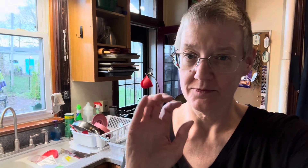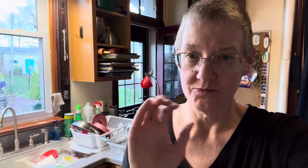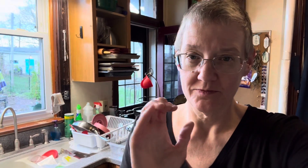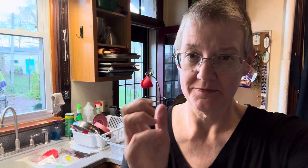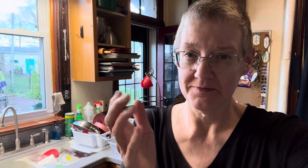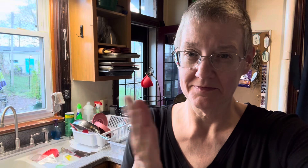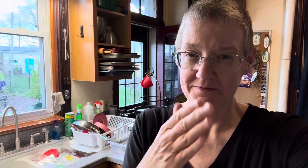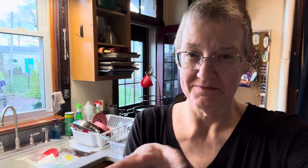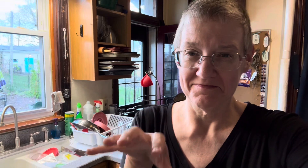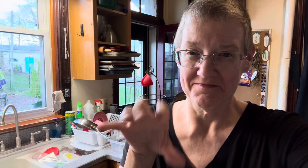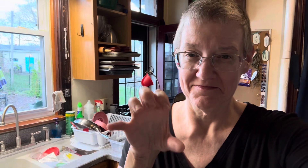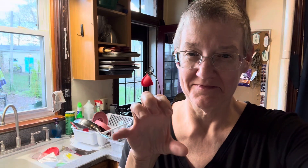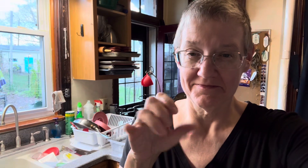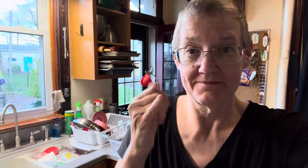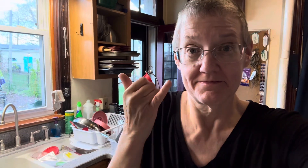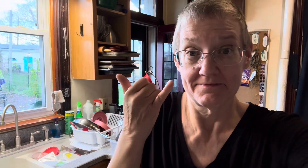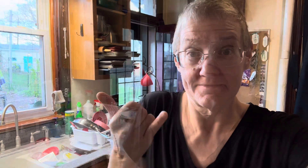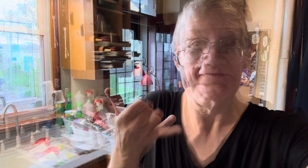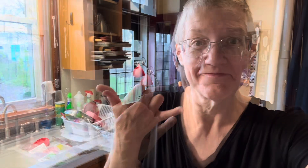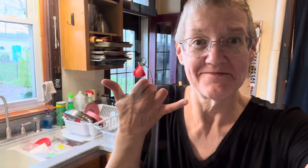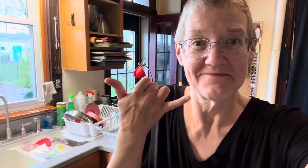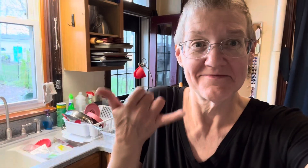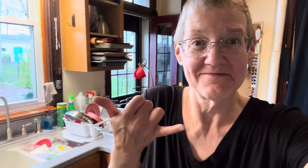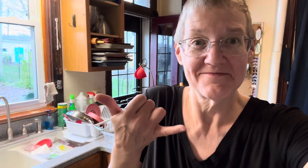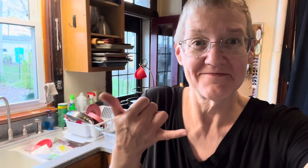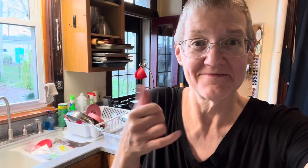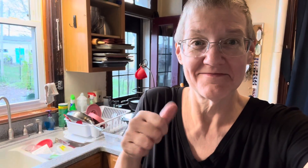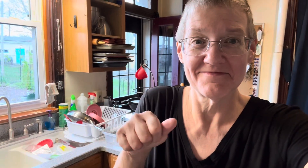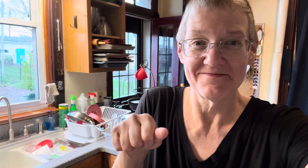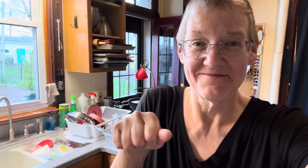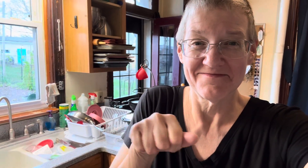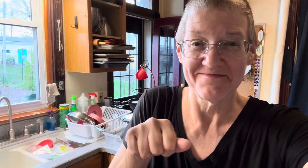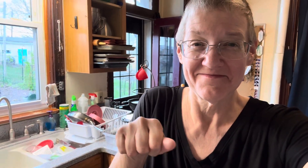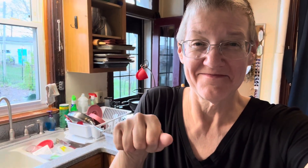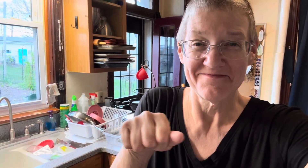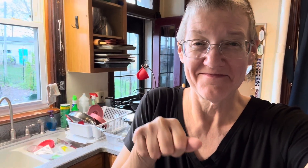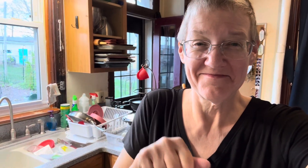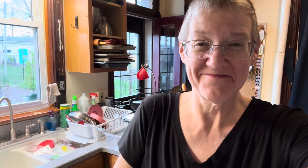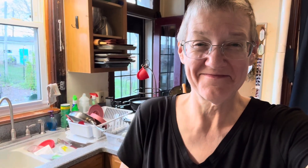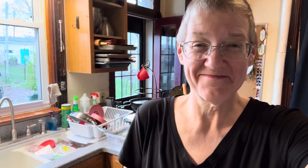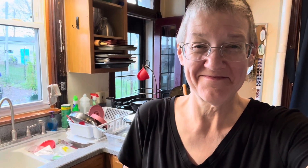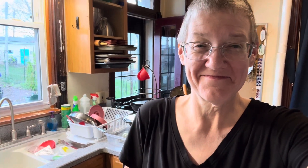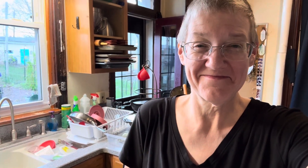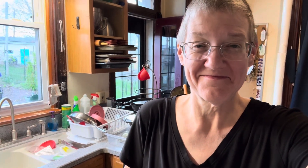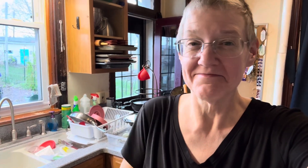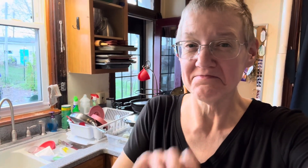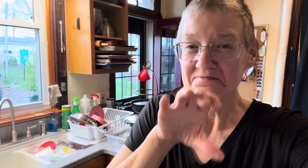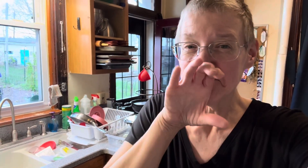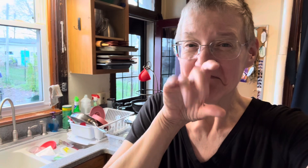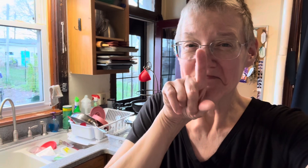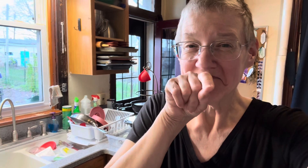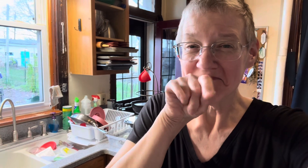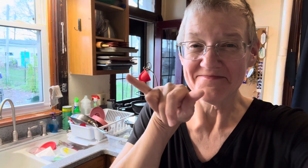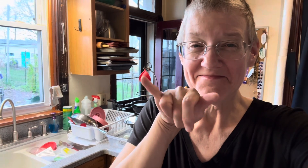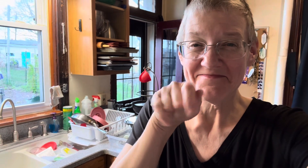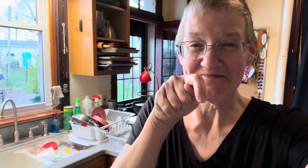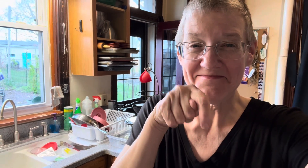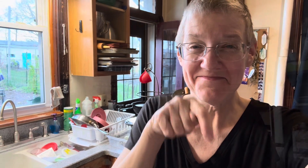add the cheese before I freeze them. Now I need to wash all these dishes. I'm going to watch the birds at